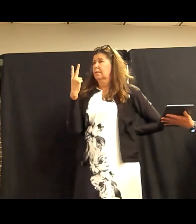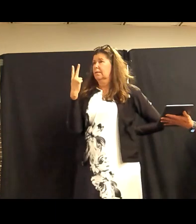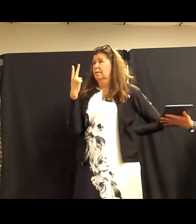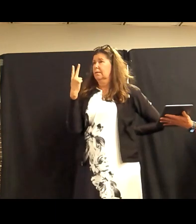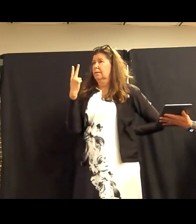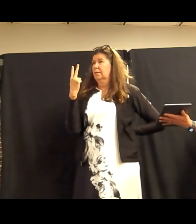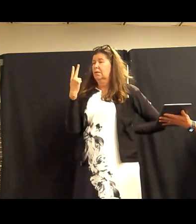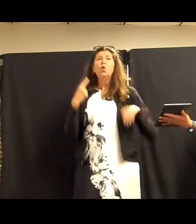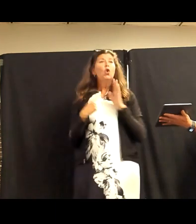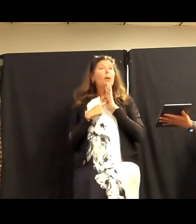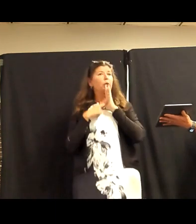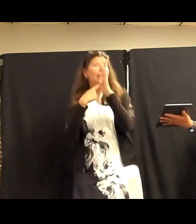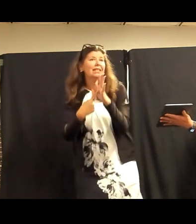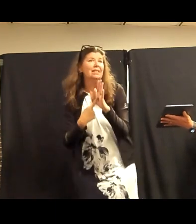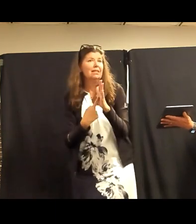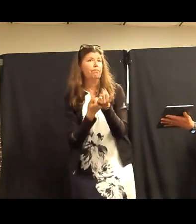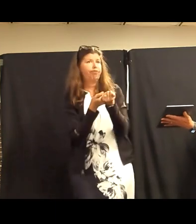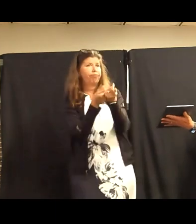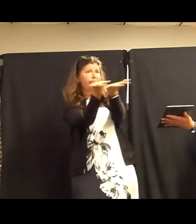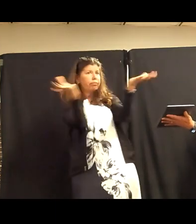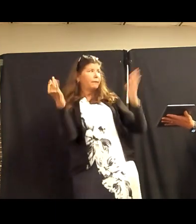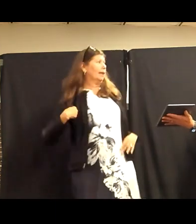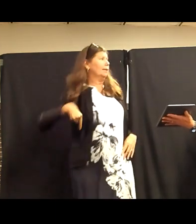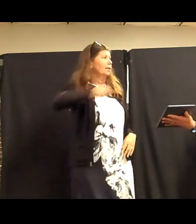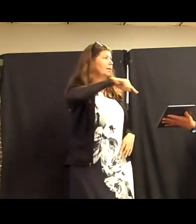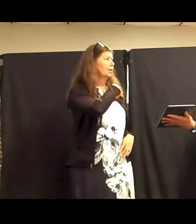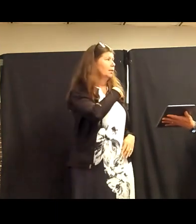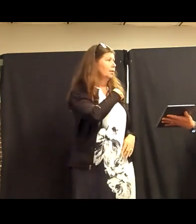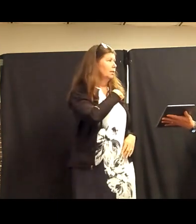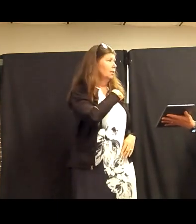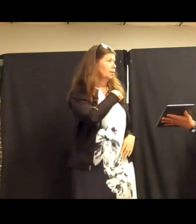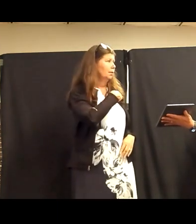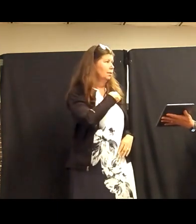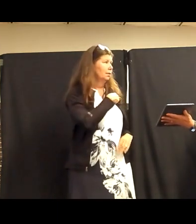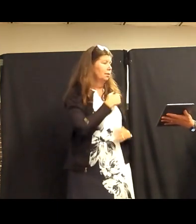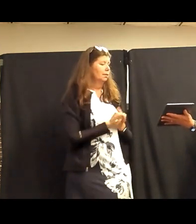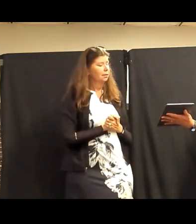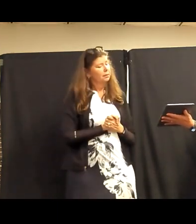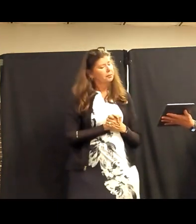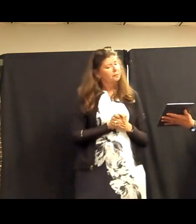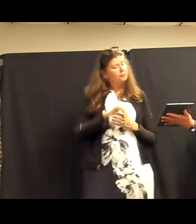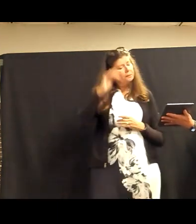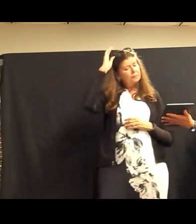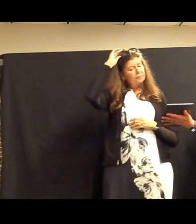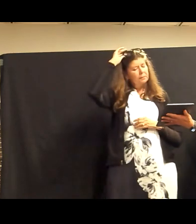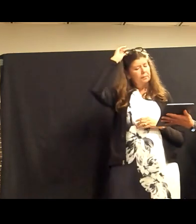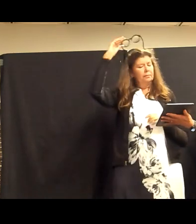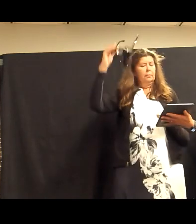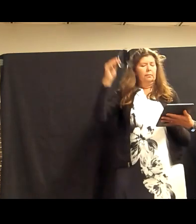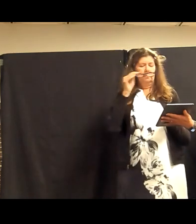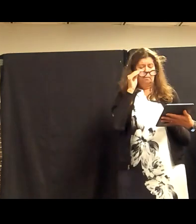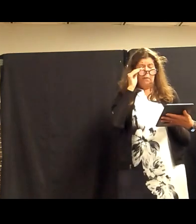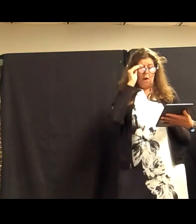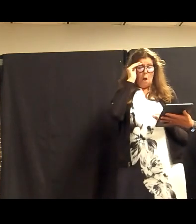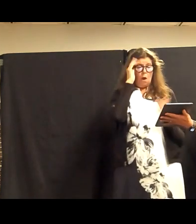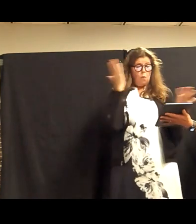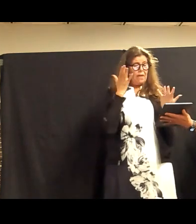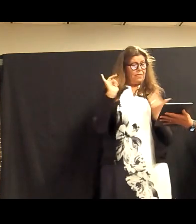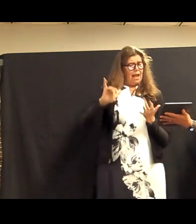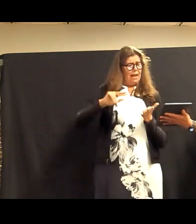with 2 voices being heard for all these individuals. They're representing the diversity of each of us.